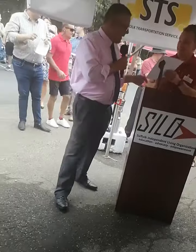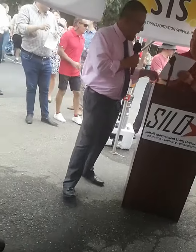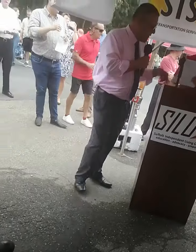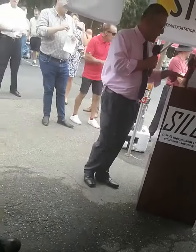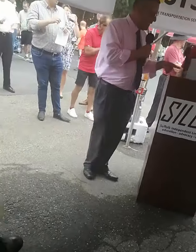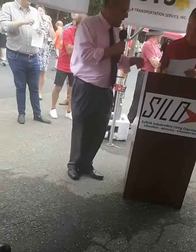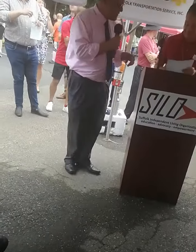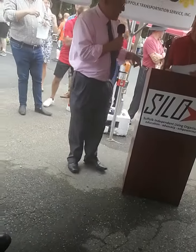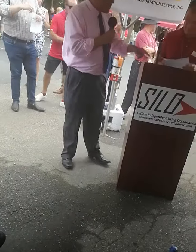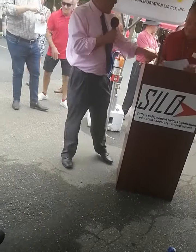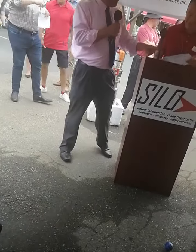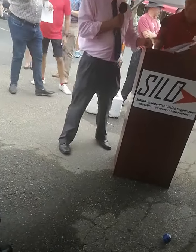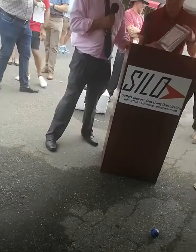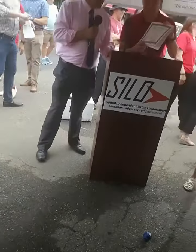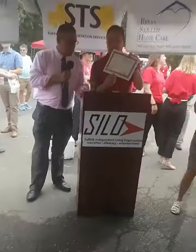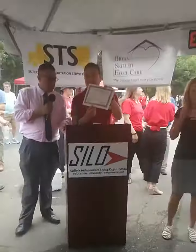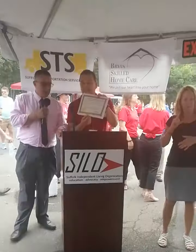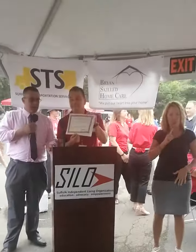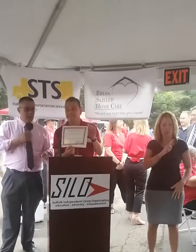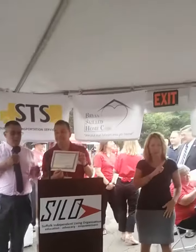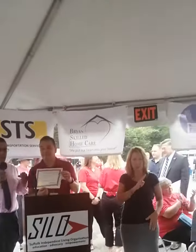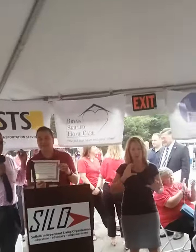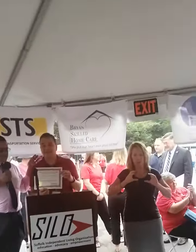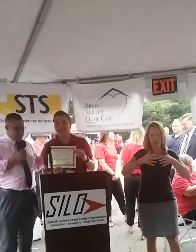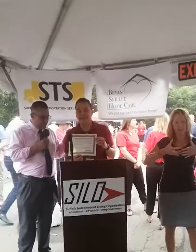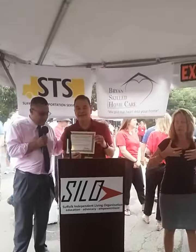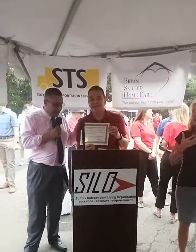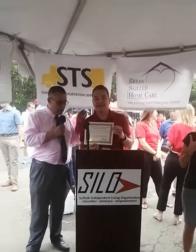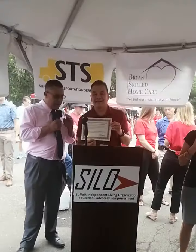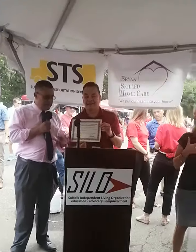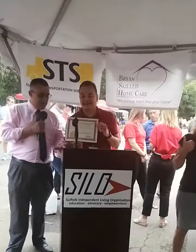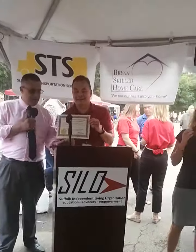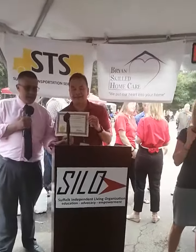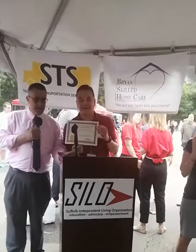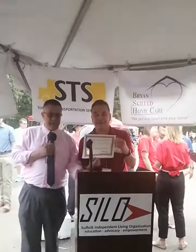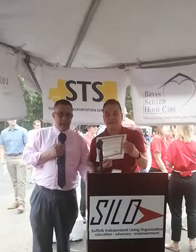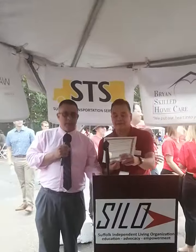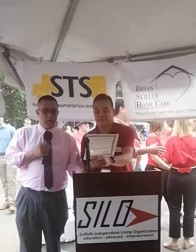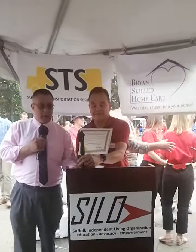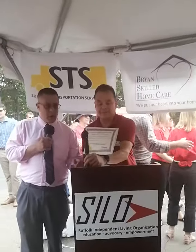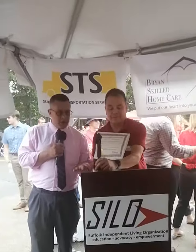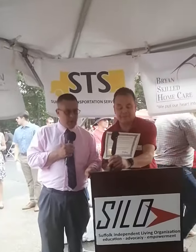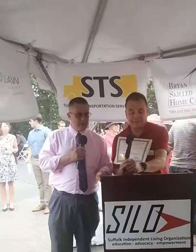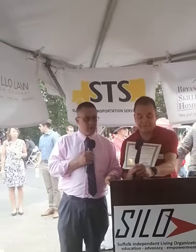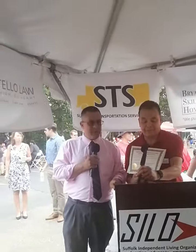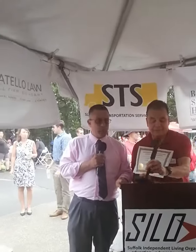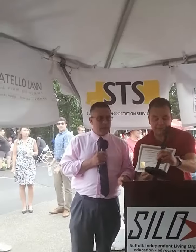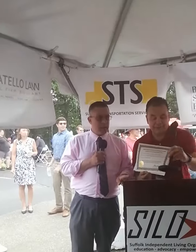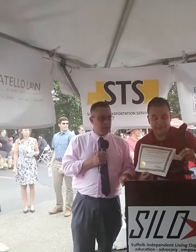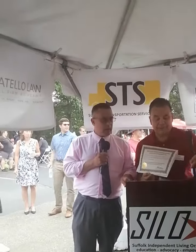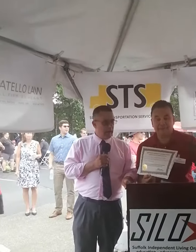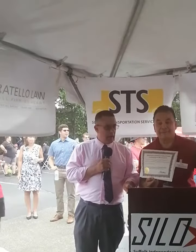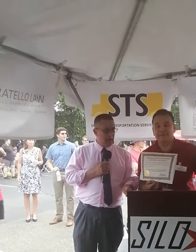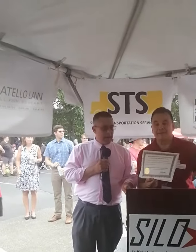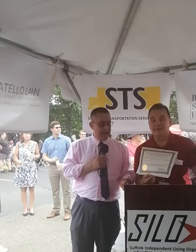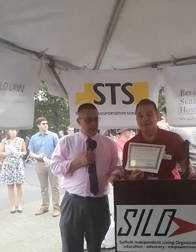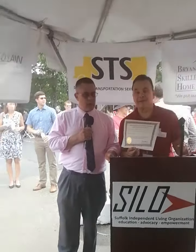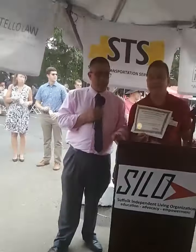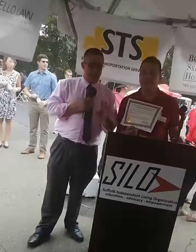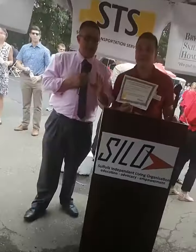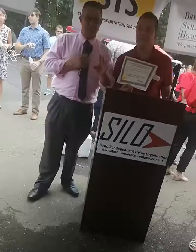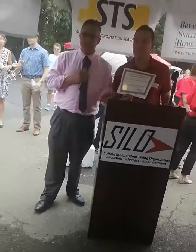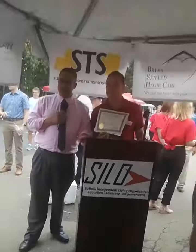So on behalf of the legislature, report a certificate, Senator Murray also has one for you,